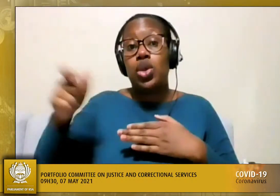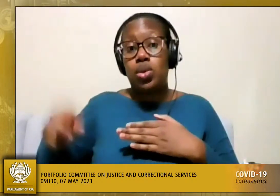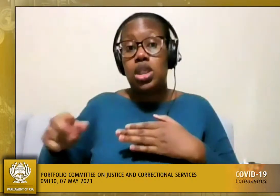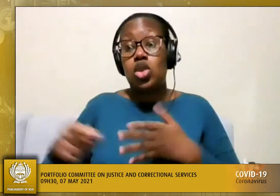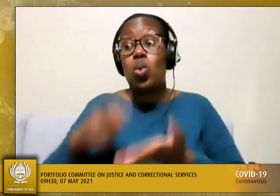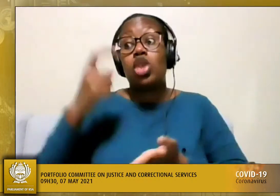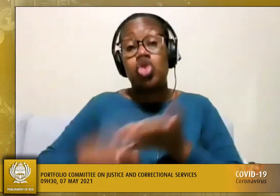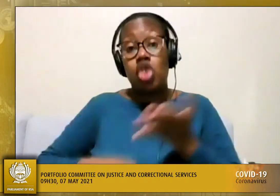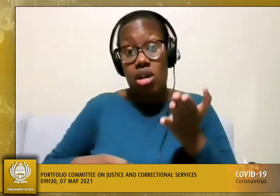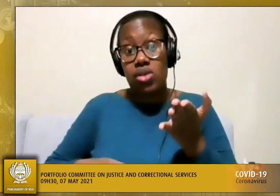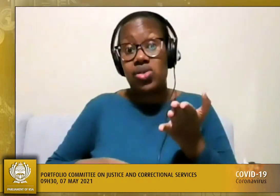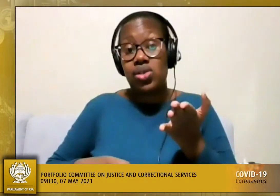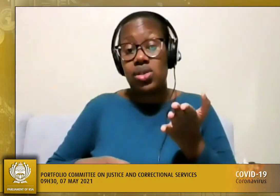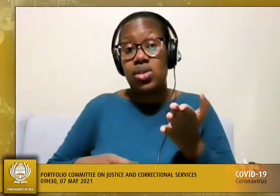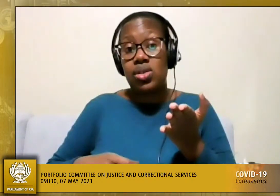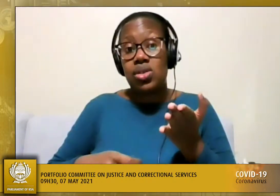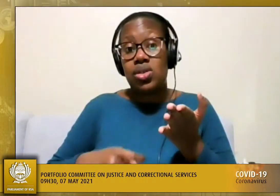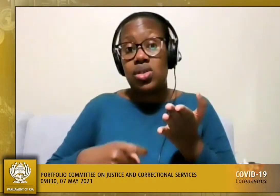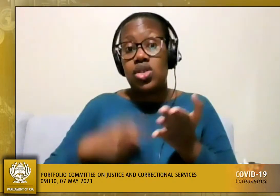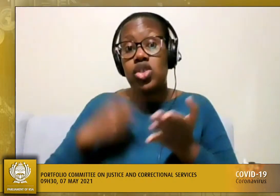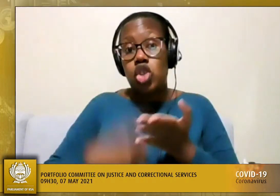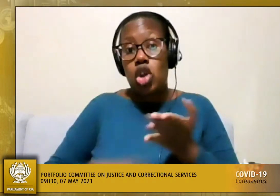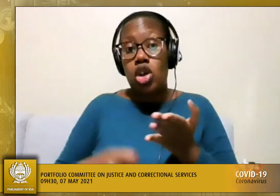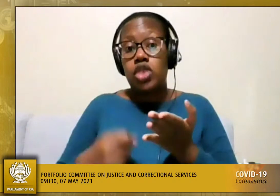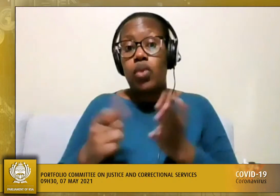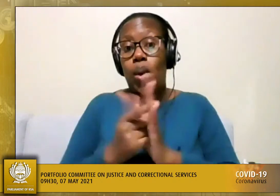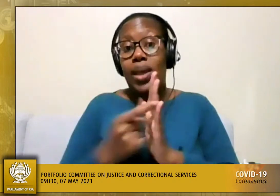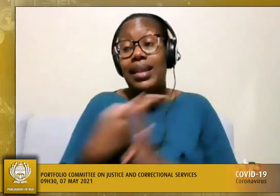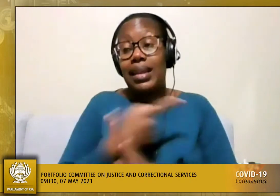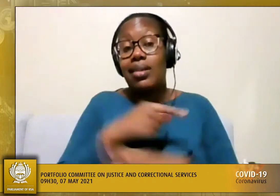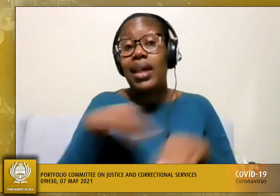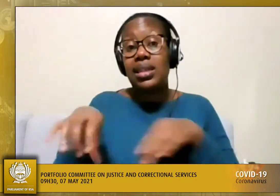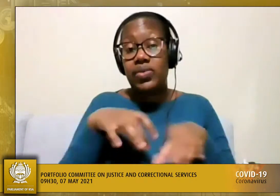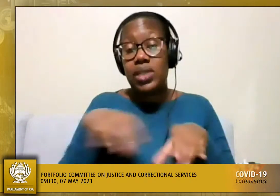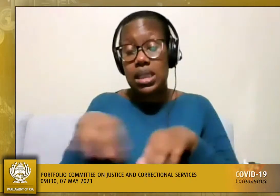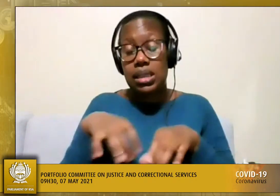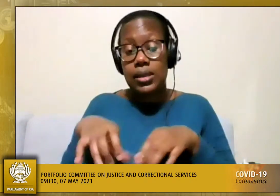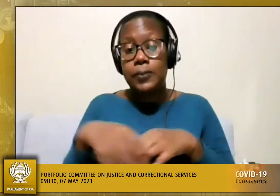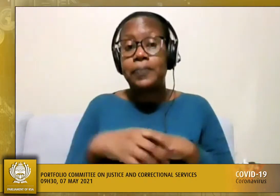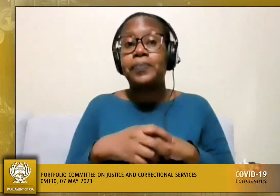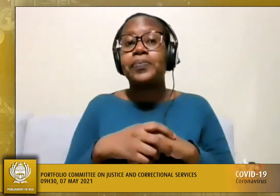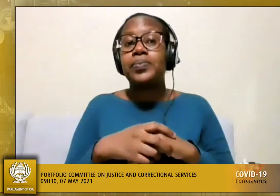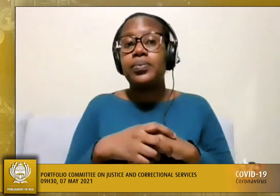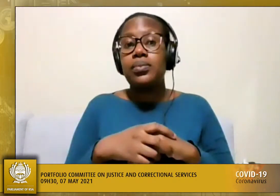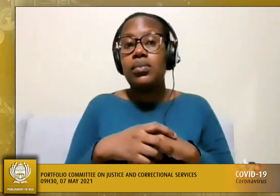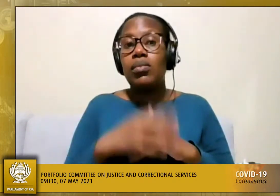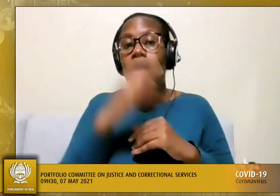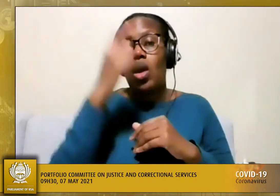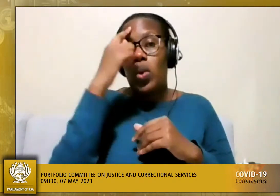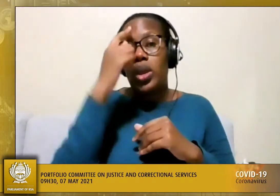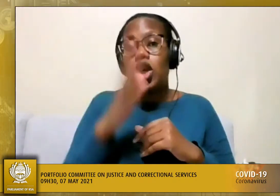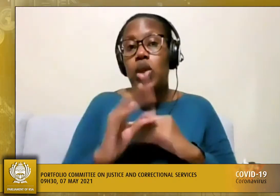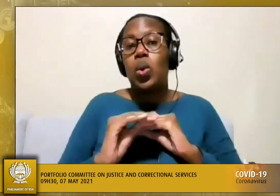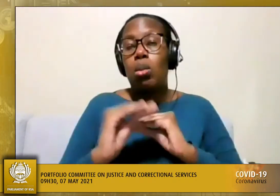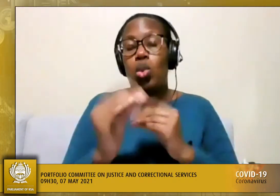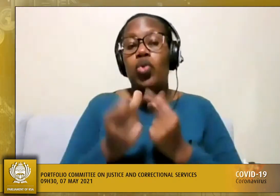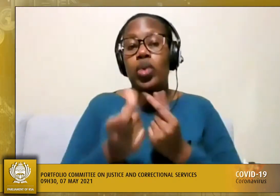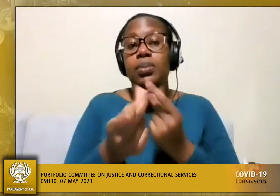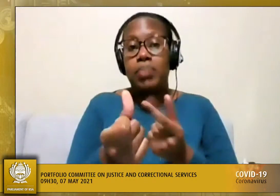charged for or illegal activities we think that you are going to move with speed